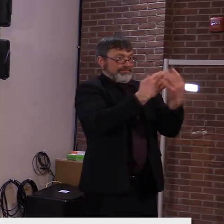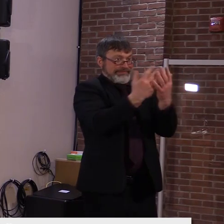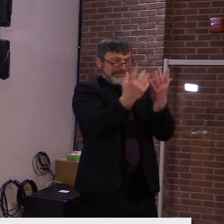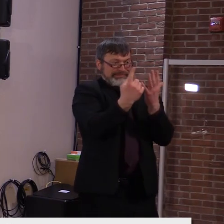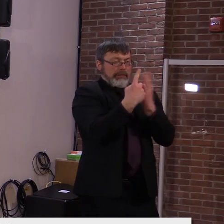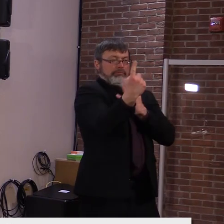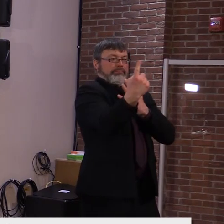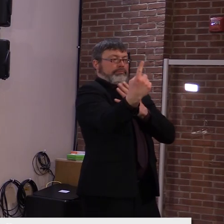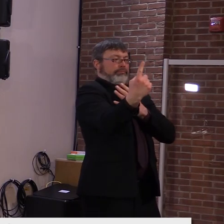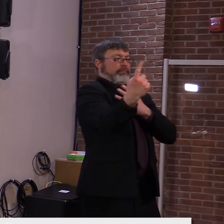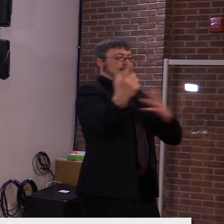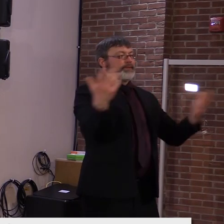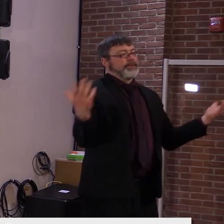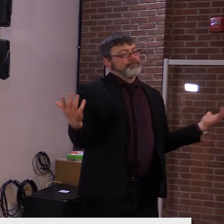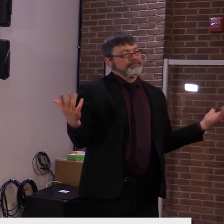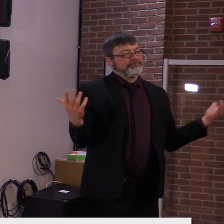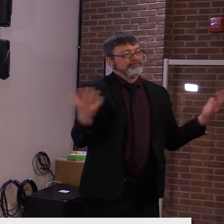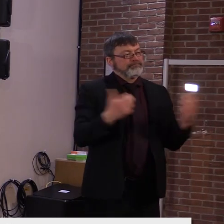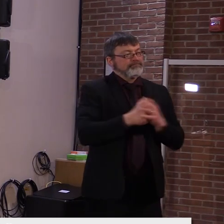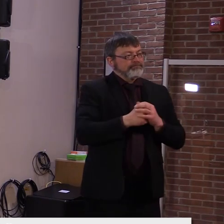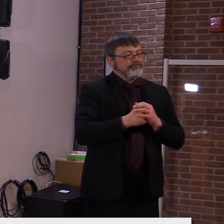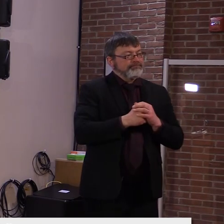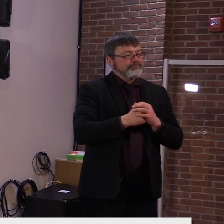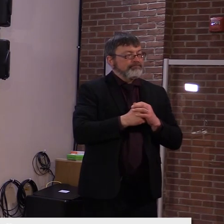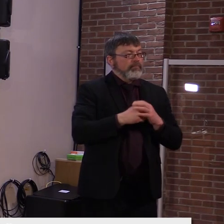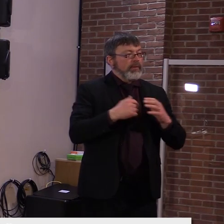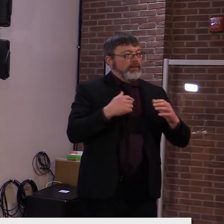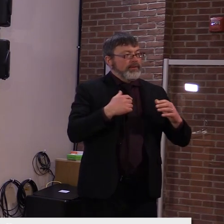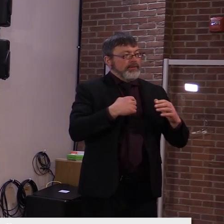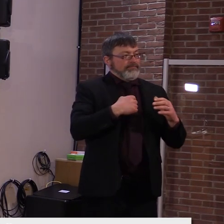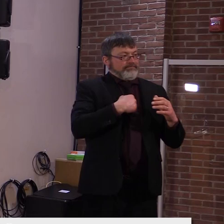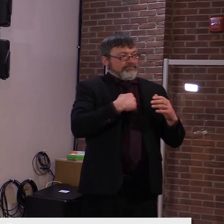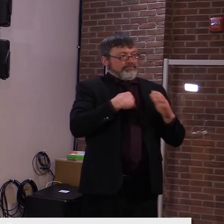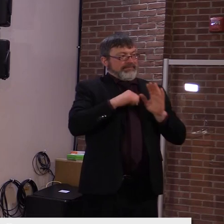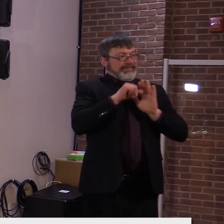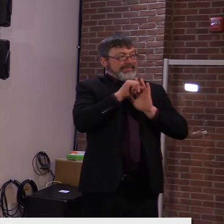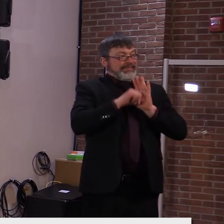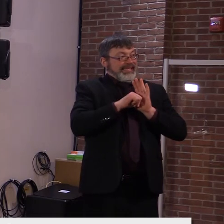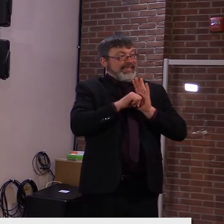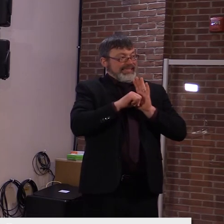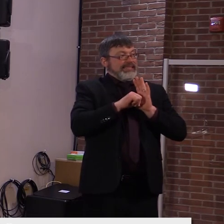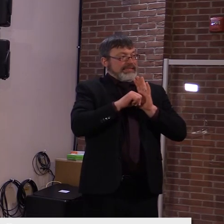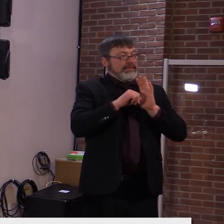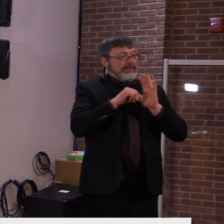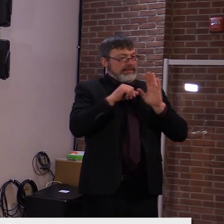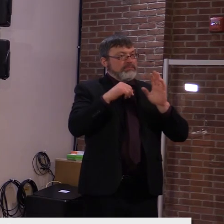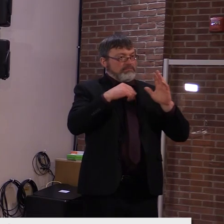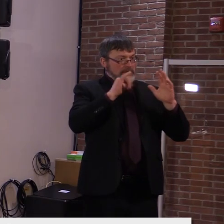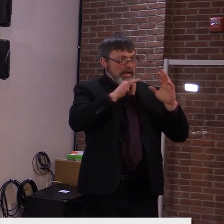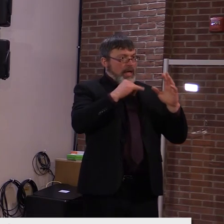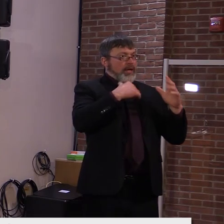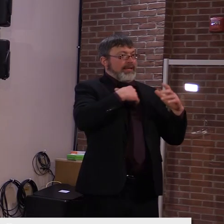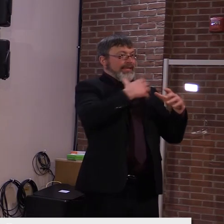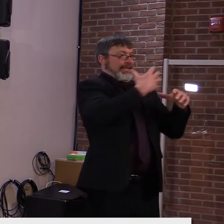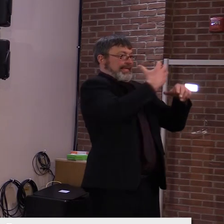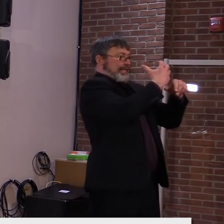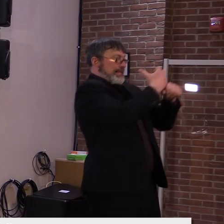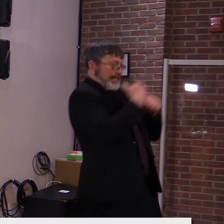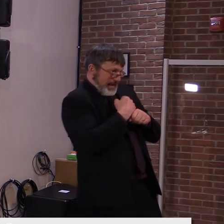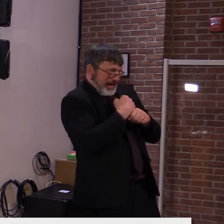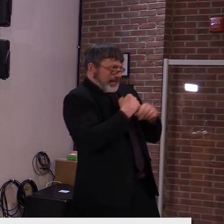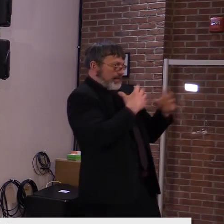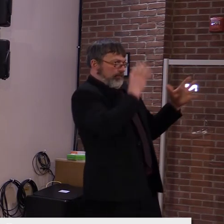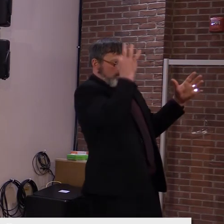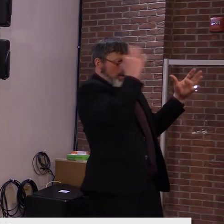we direct those federal allocations now. And we do have a problem